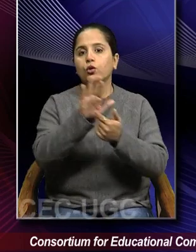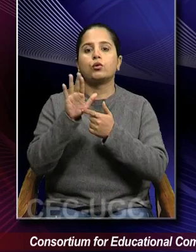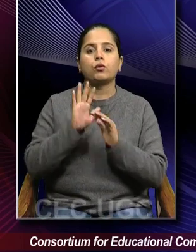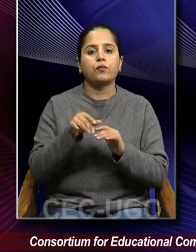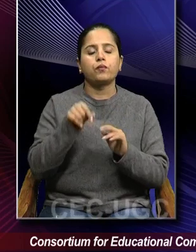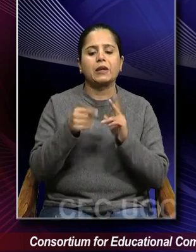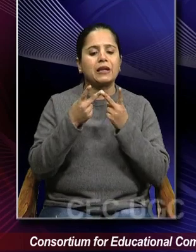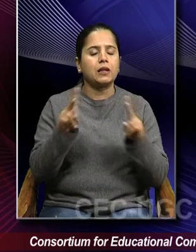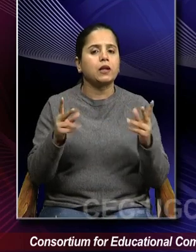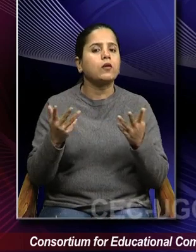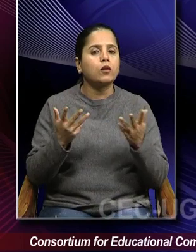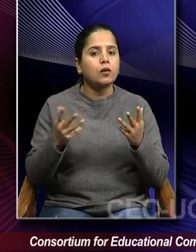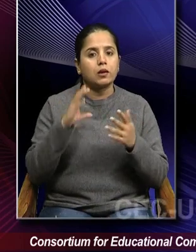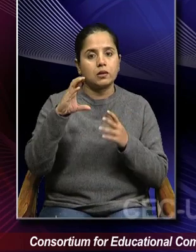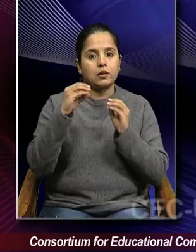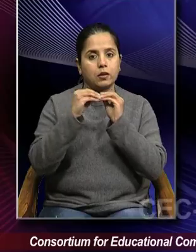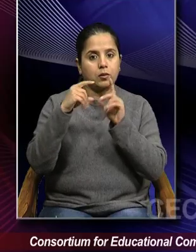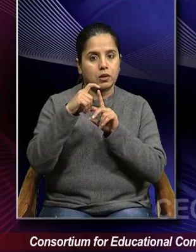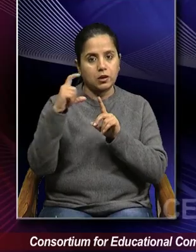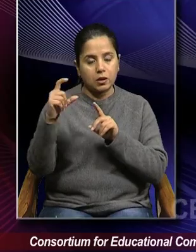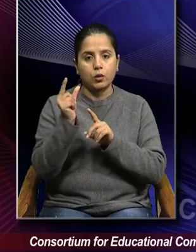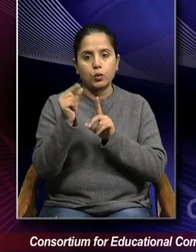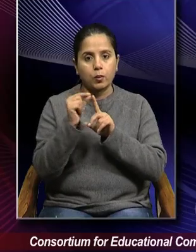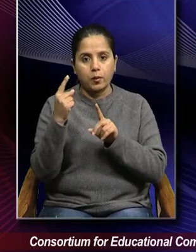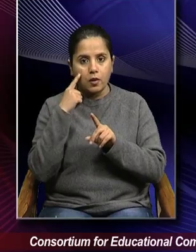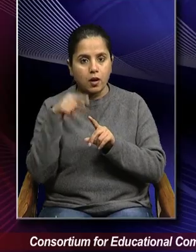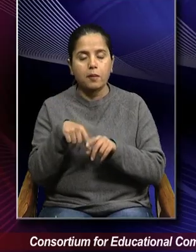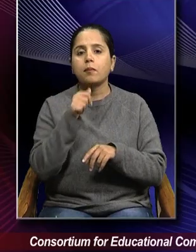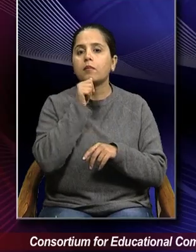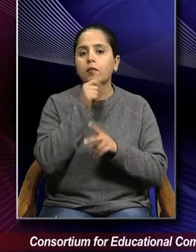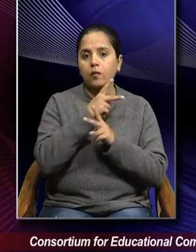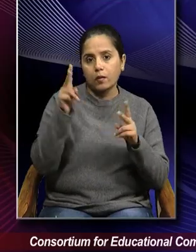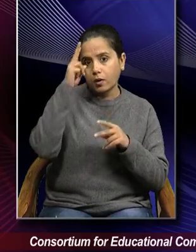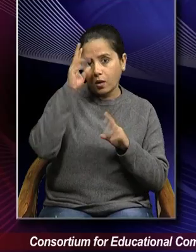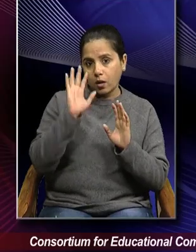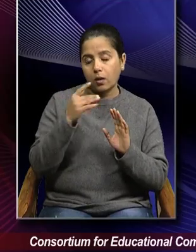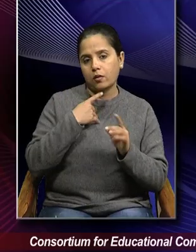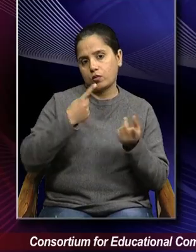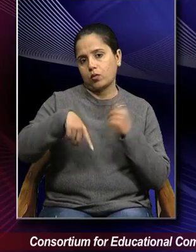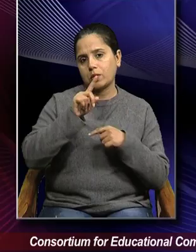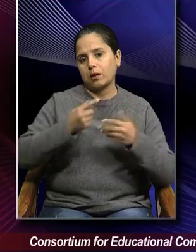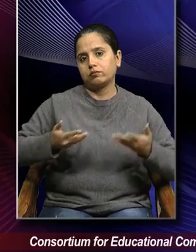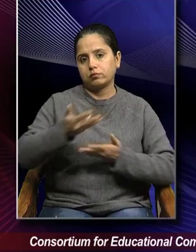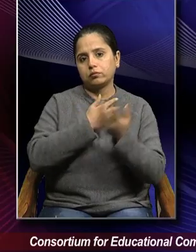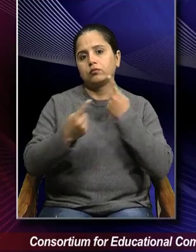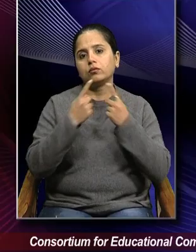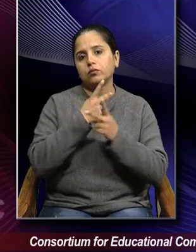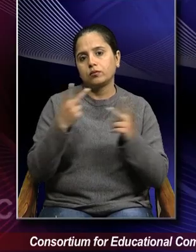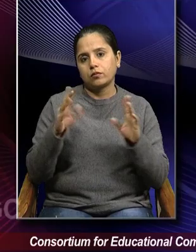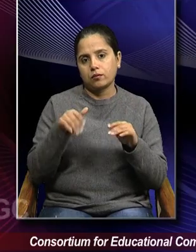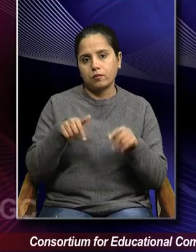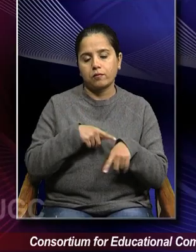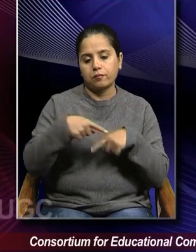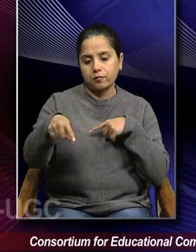is the difference between CBDC and UPI or privacy concerns? That is something which we shall discuss in due course of